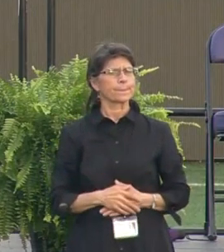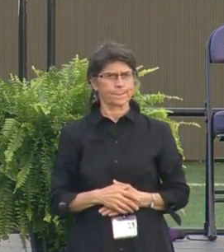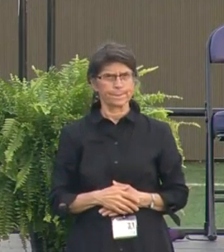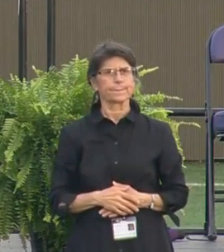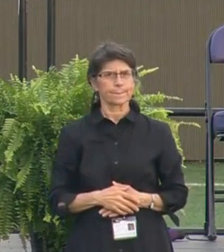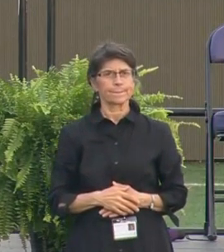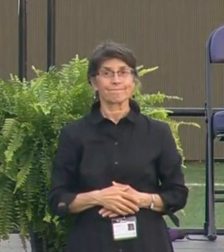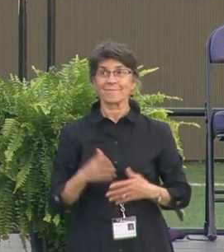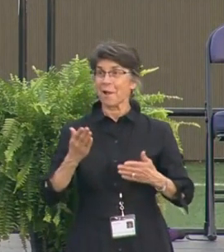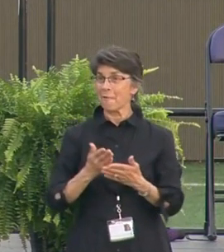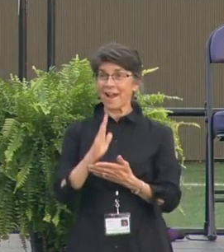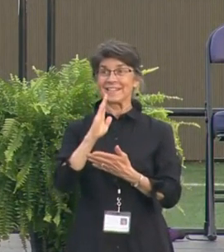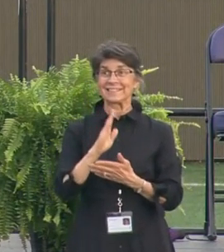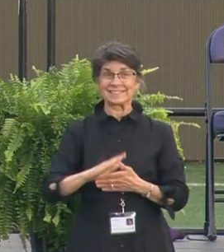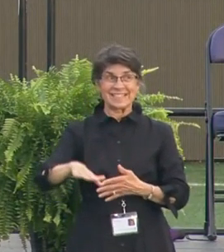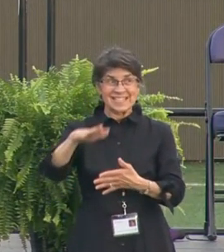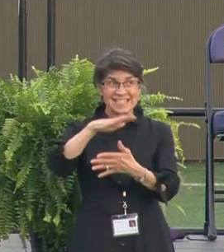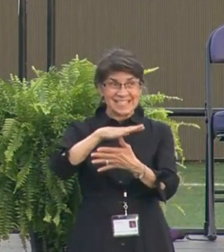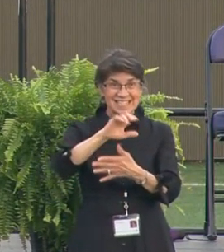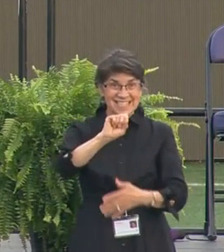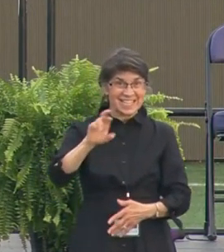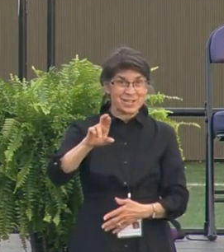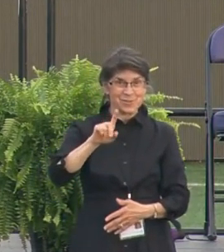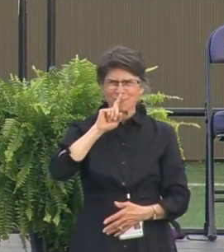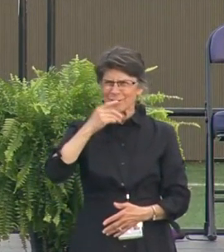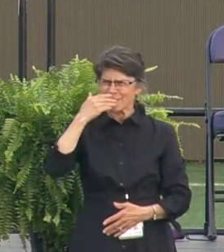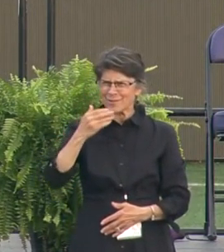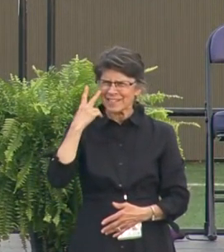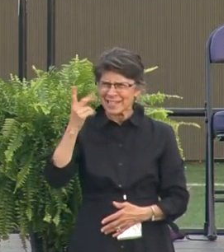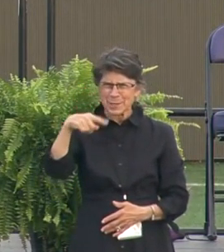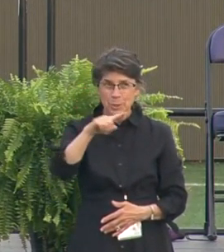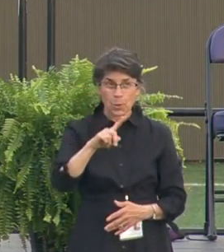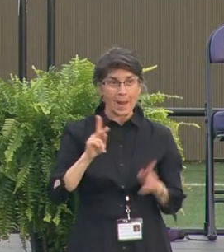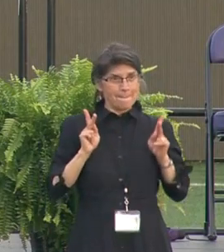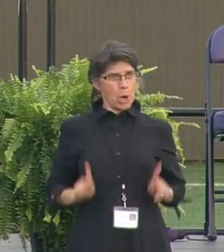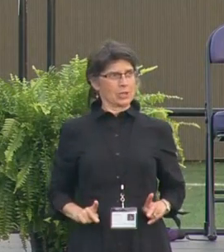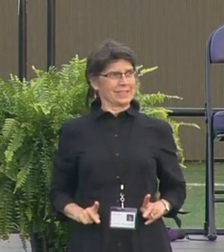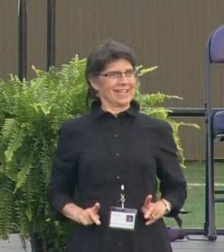All right, seniors, it is really good to see you in person.